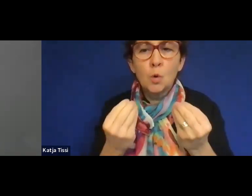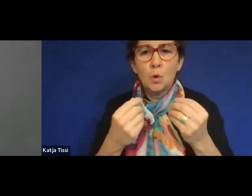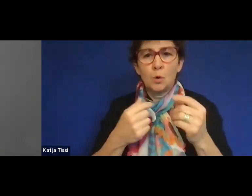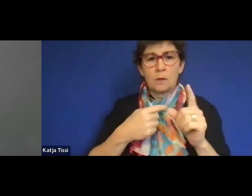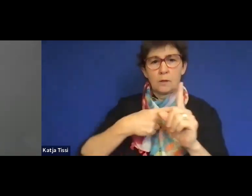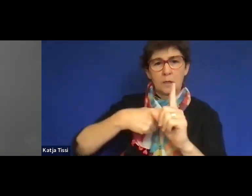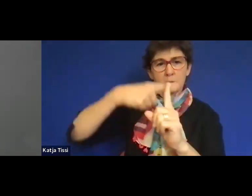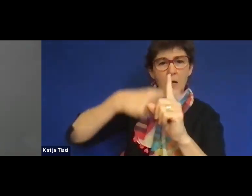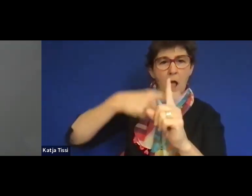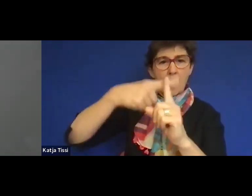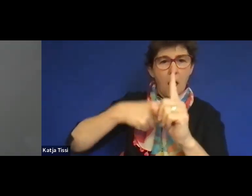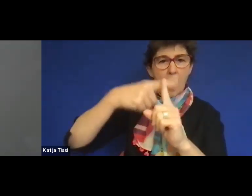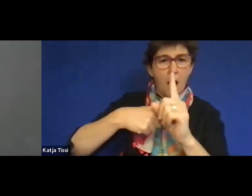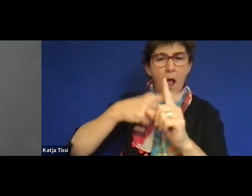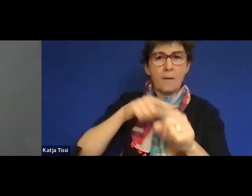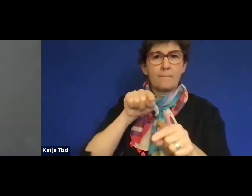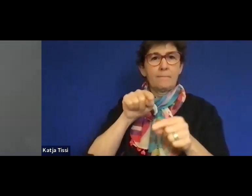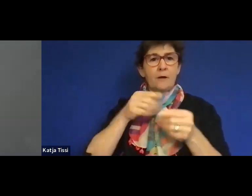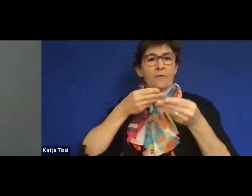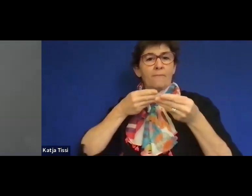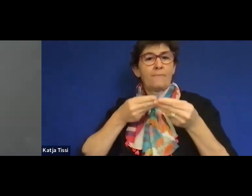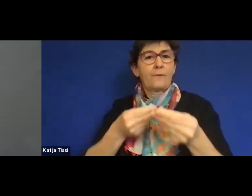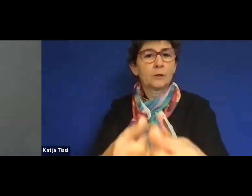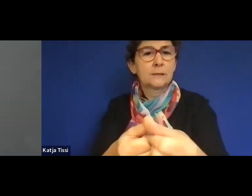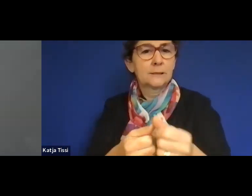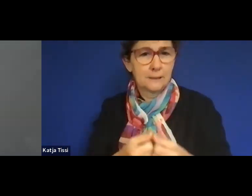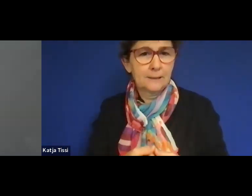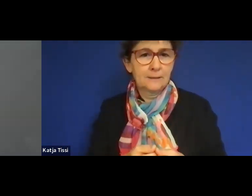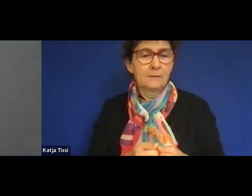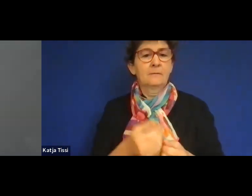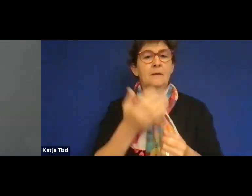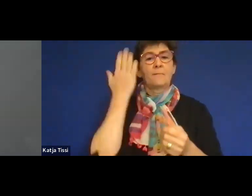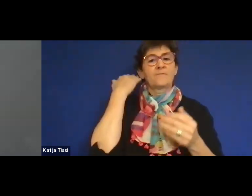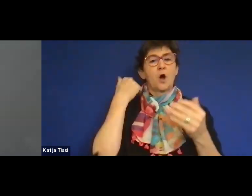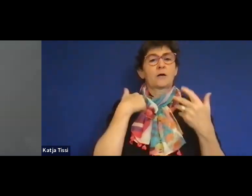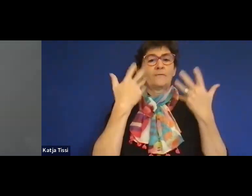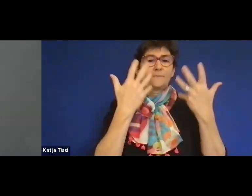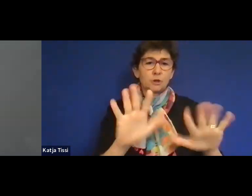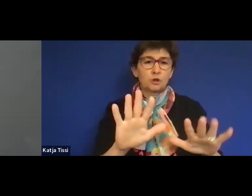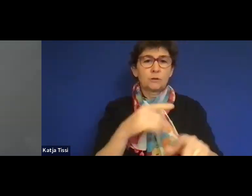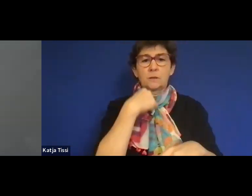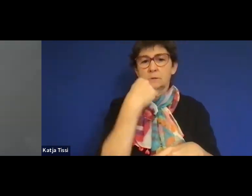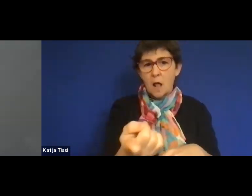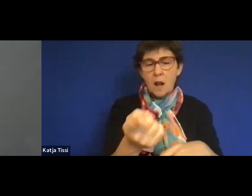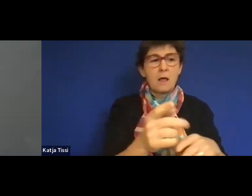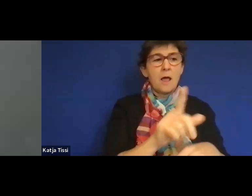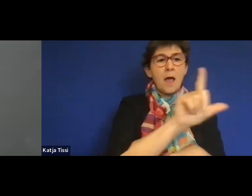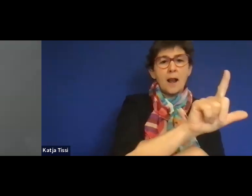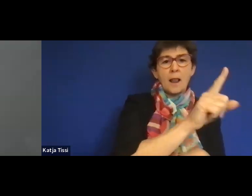So my portion of this presentation is a focus on the rating scale, the fluency rating scale.